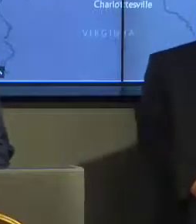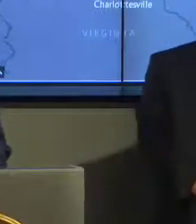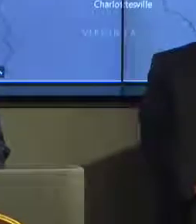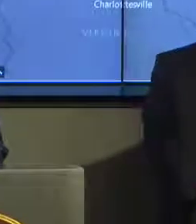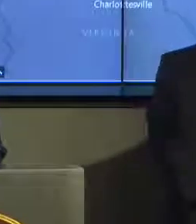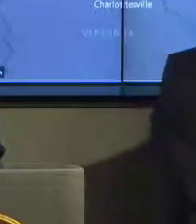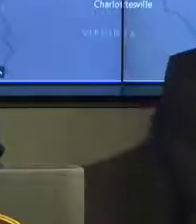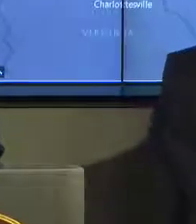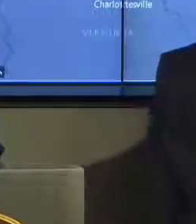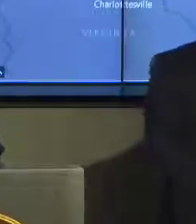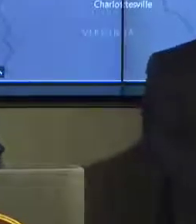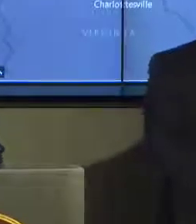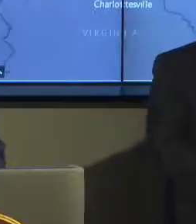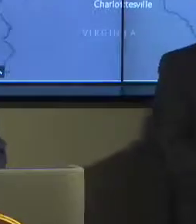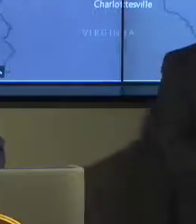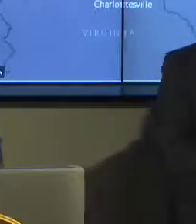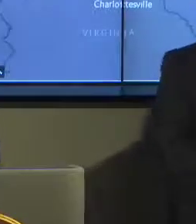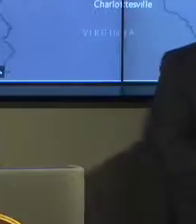Well, good morning.